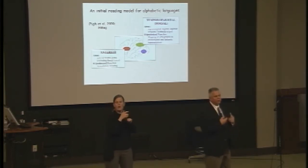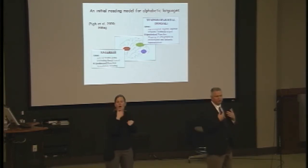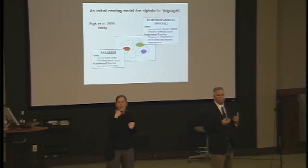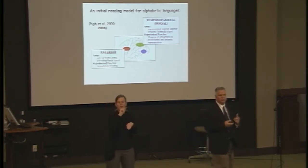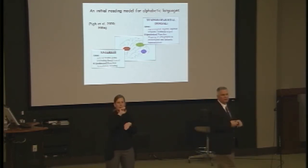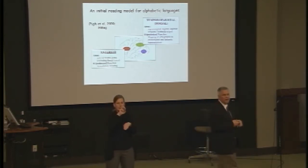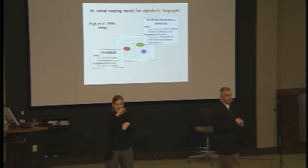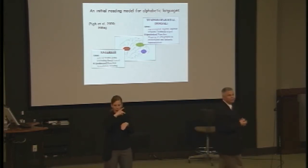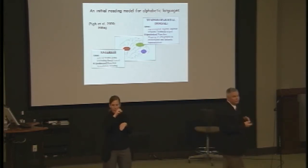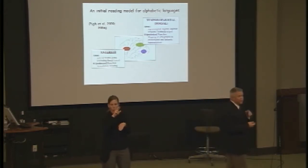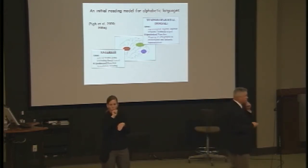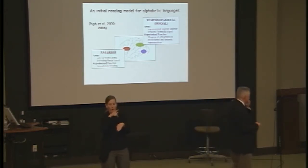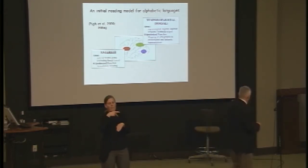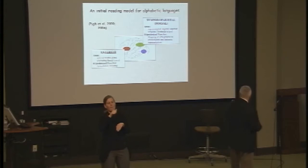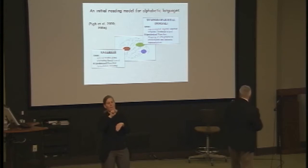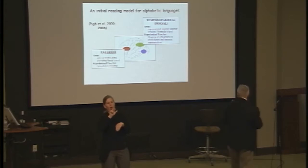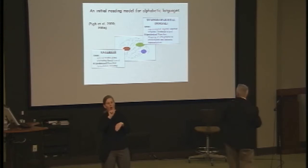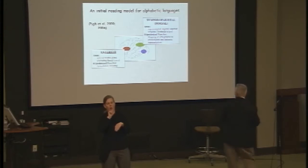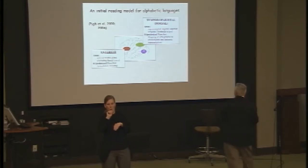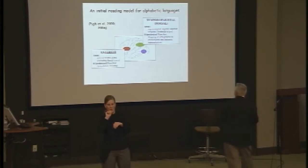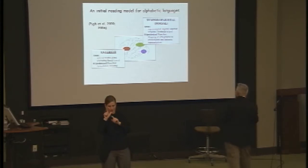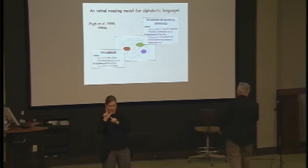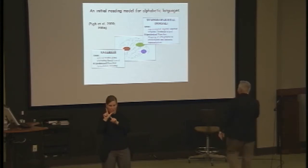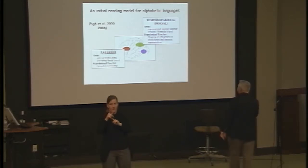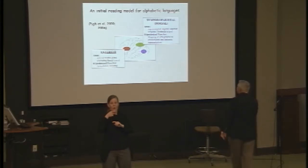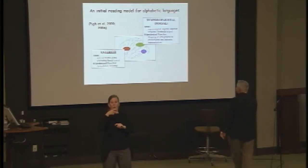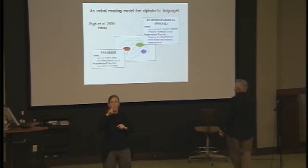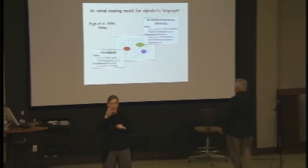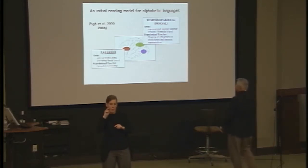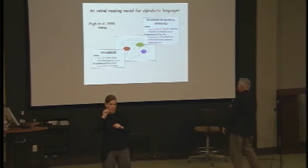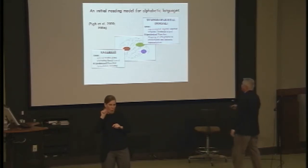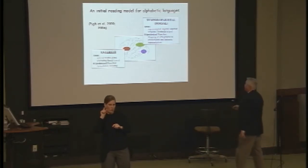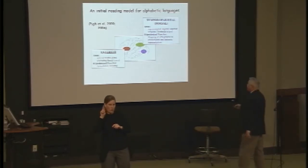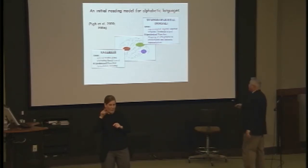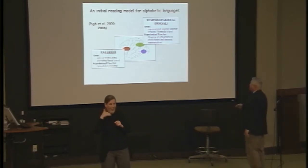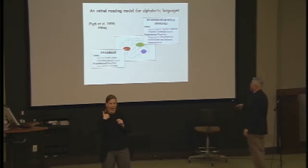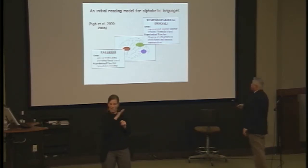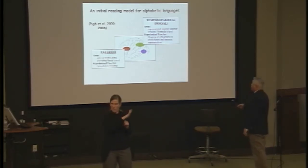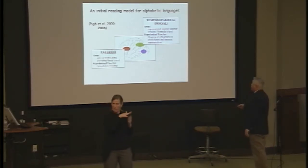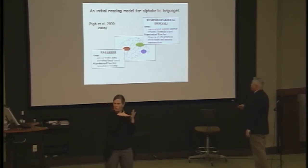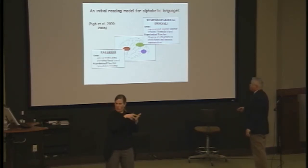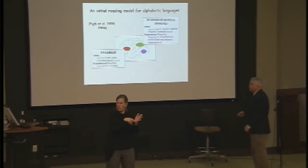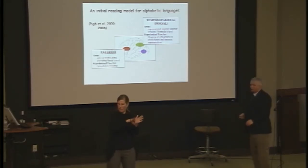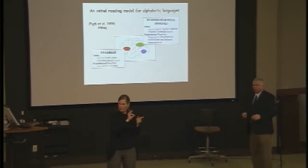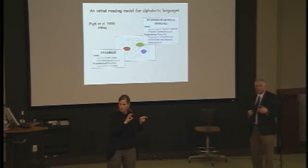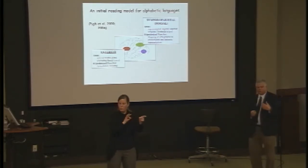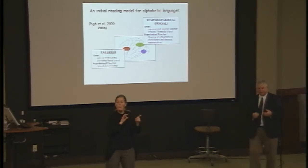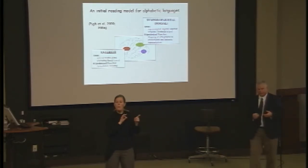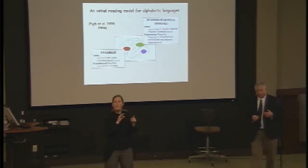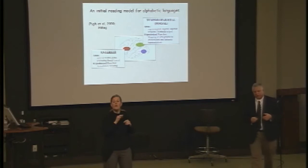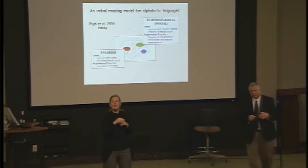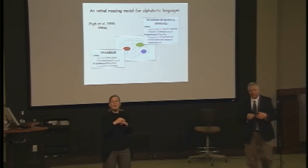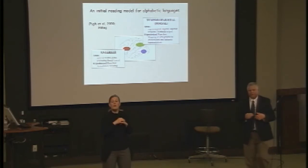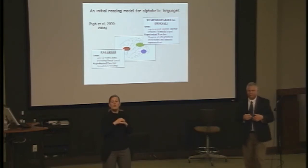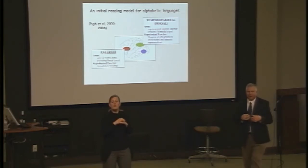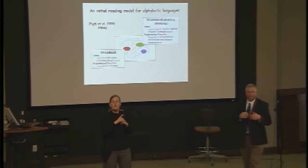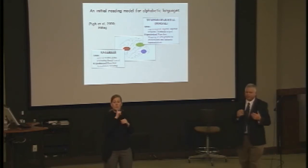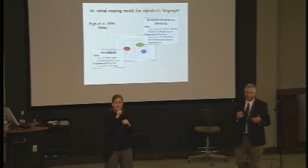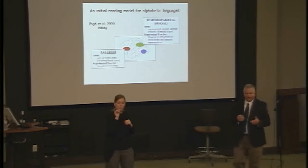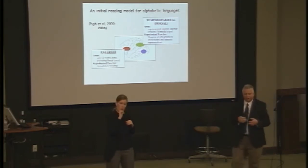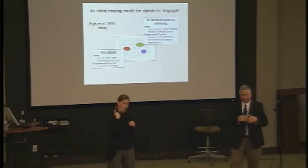to metaphonological processing. We also talked about an important role for the inferior